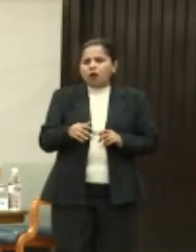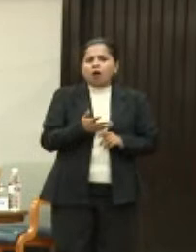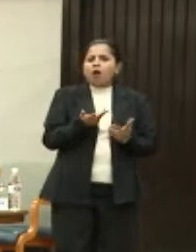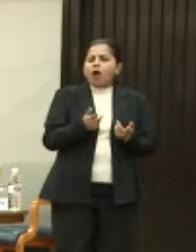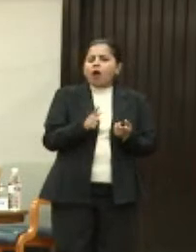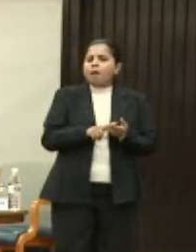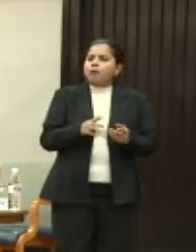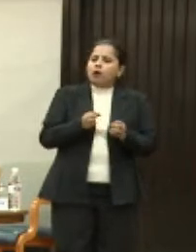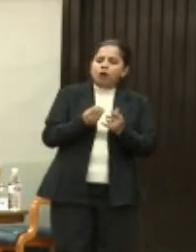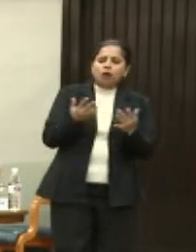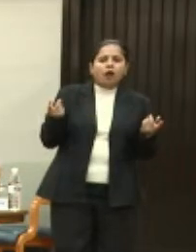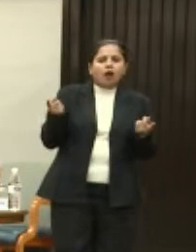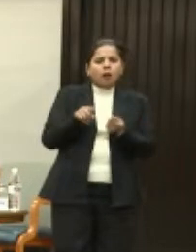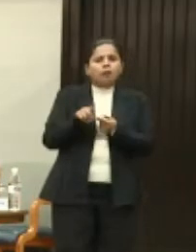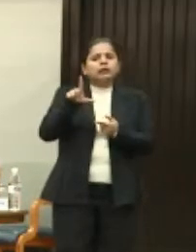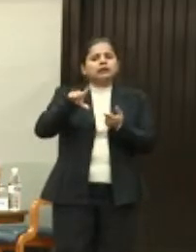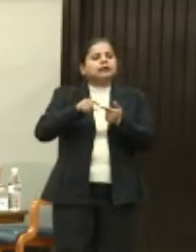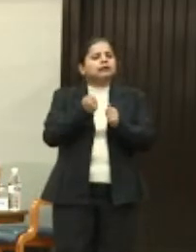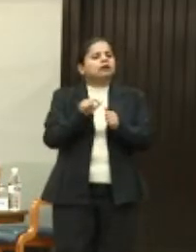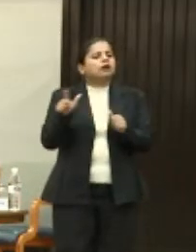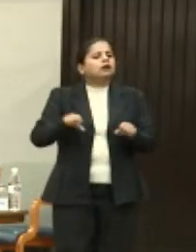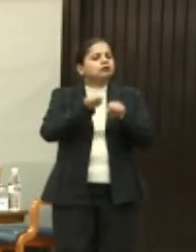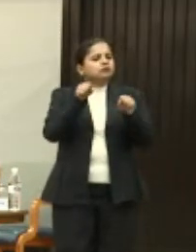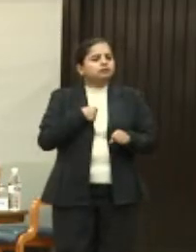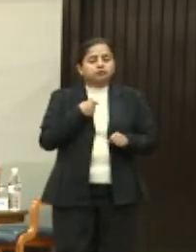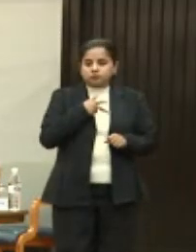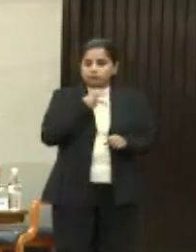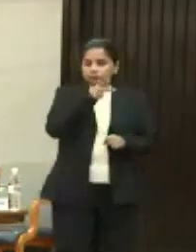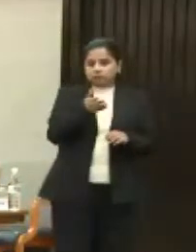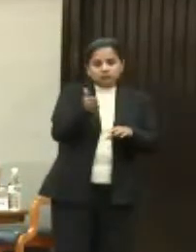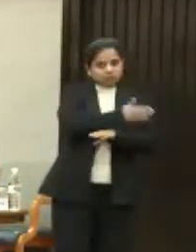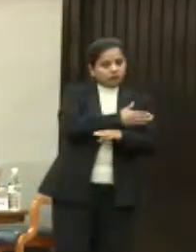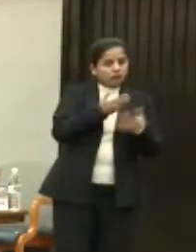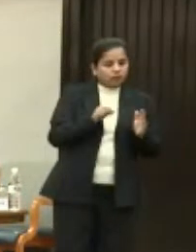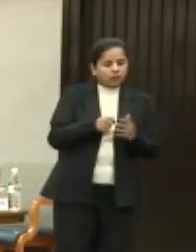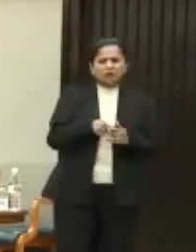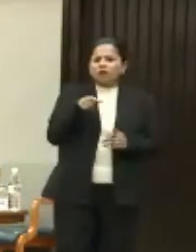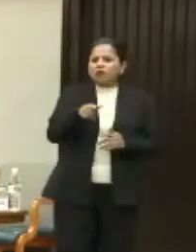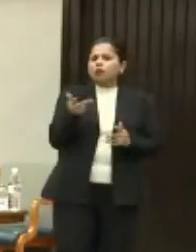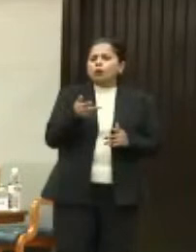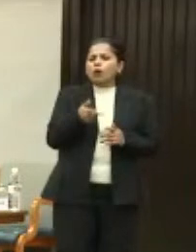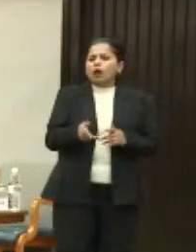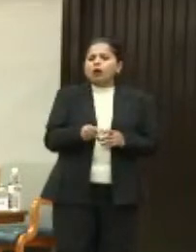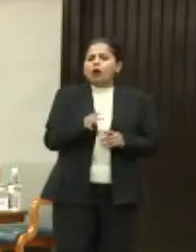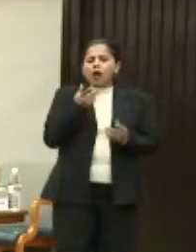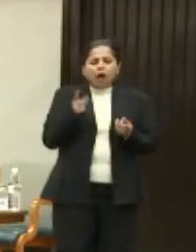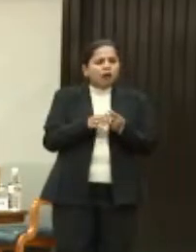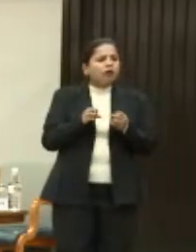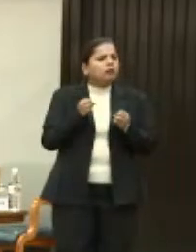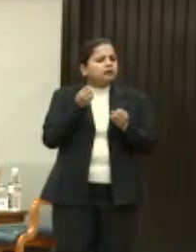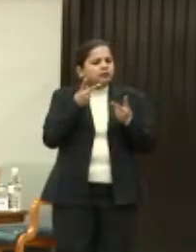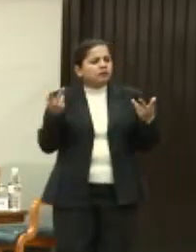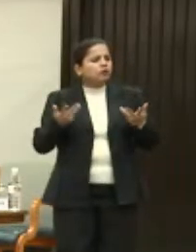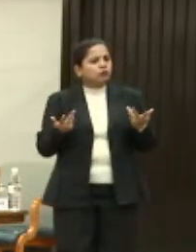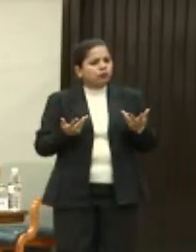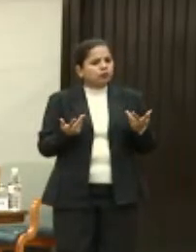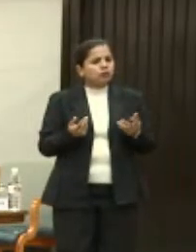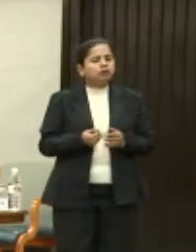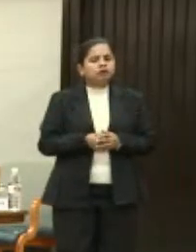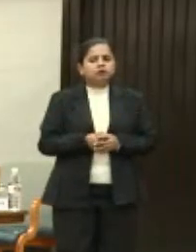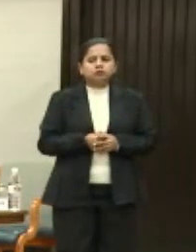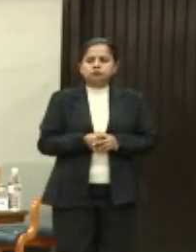that we are talking about in the legal system. I told you earlier, what is this based on? It's based